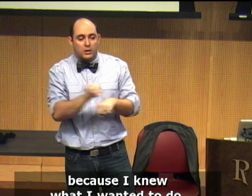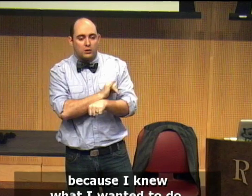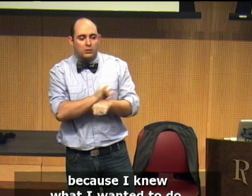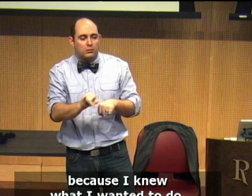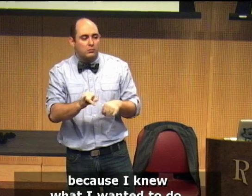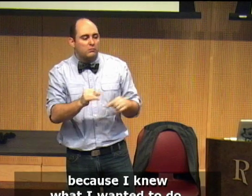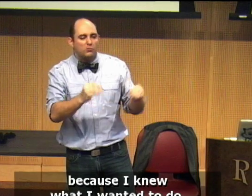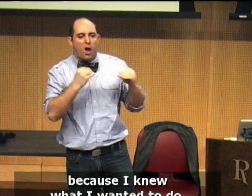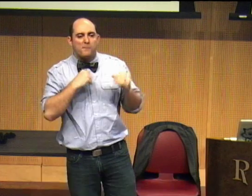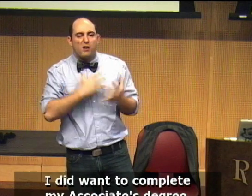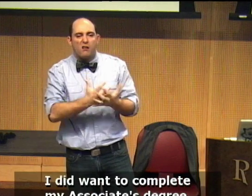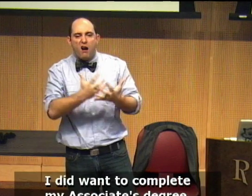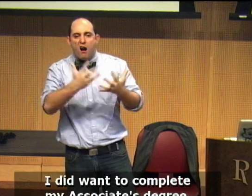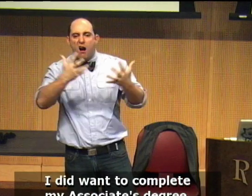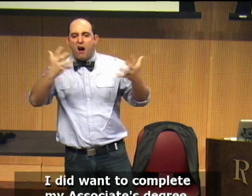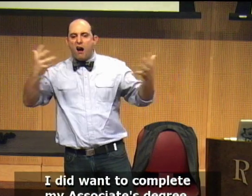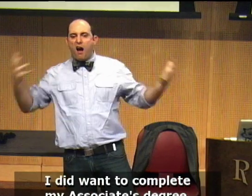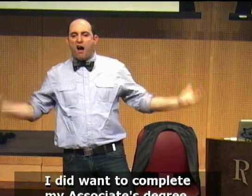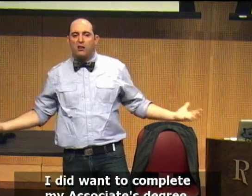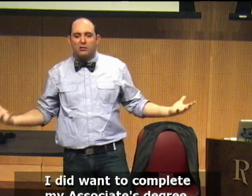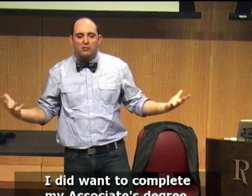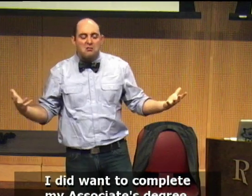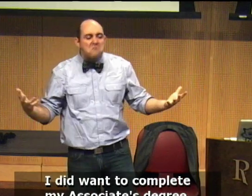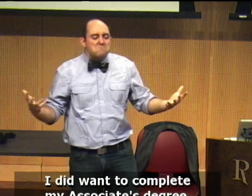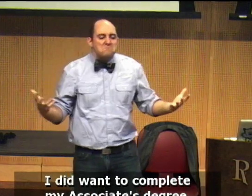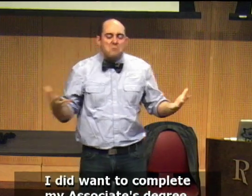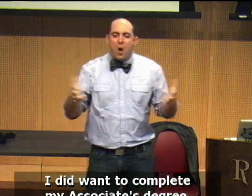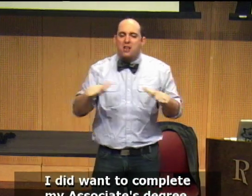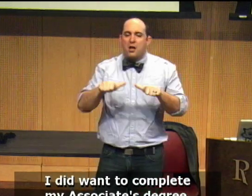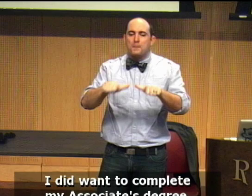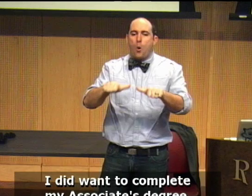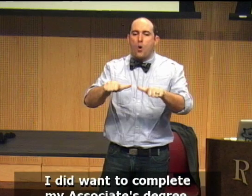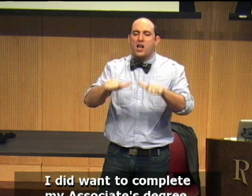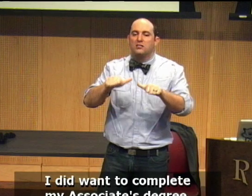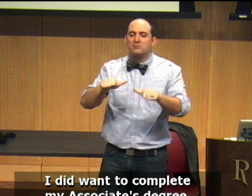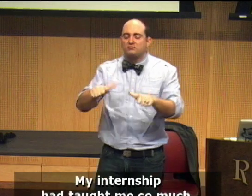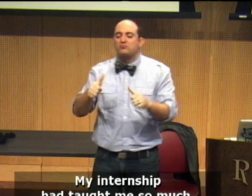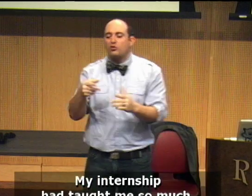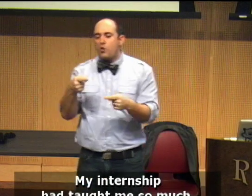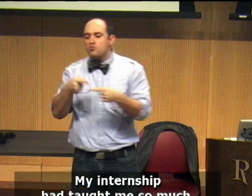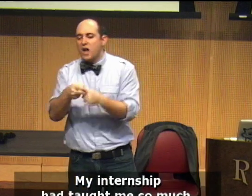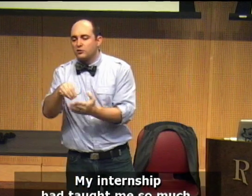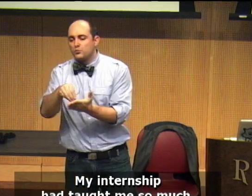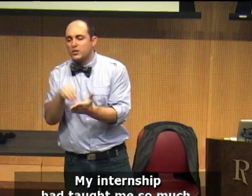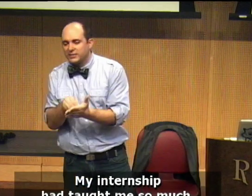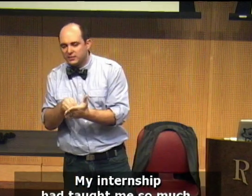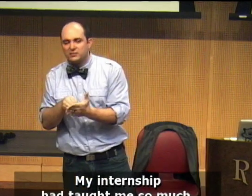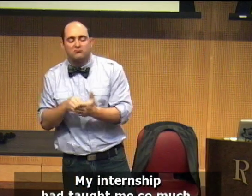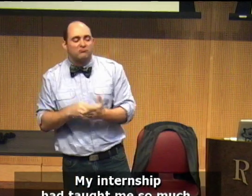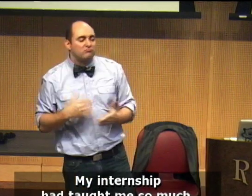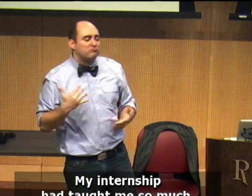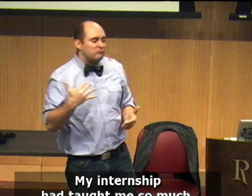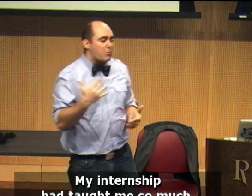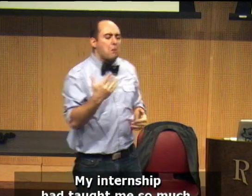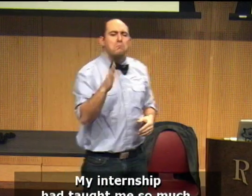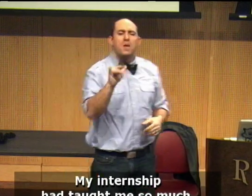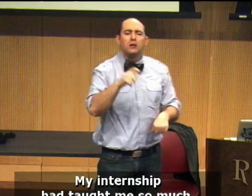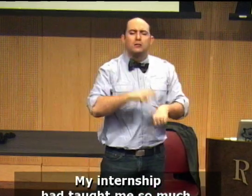do. I did want to complete my associate's degree. My internship had taught me